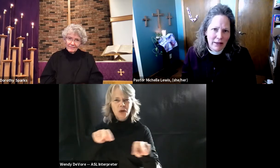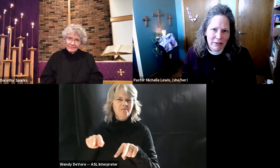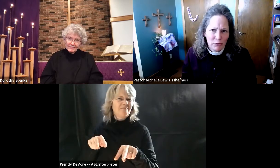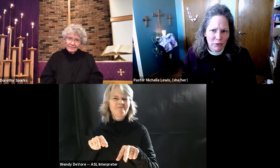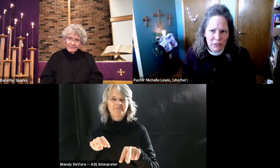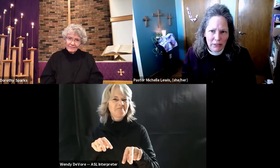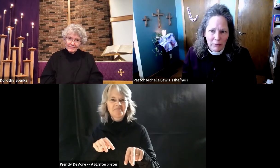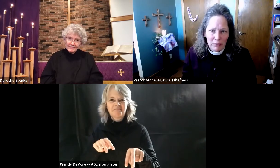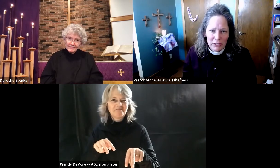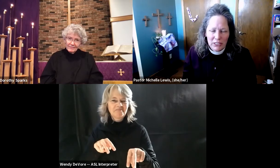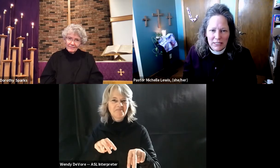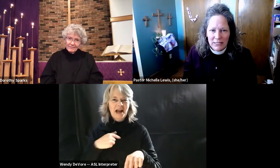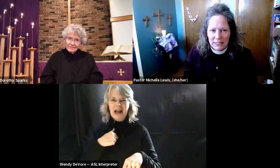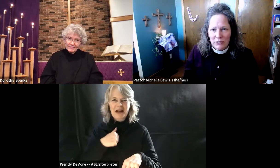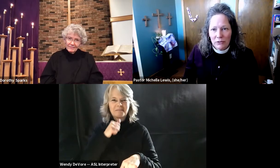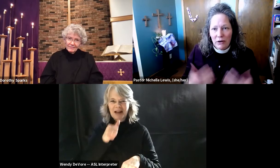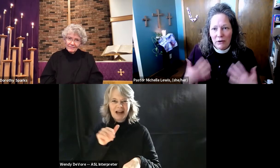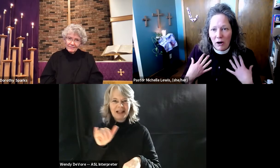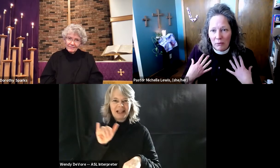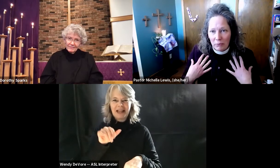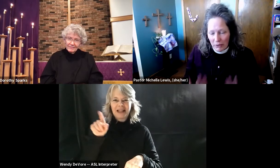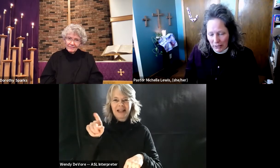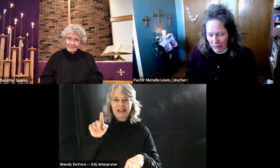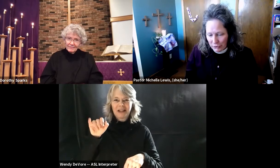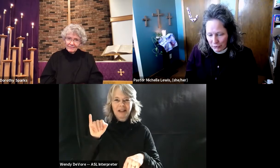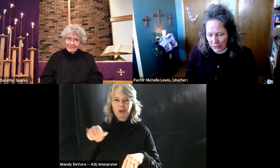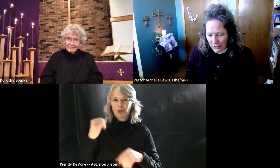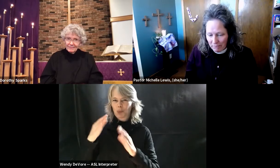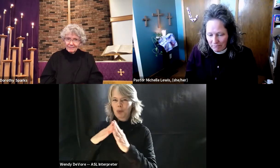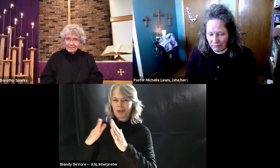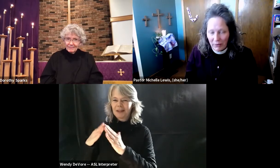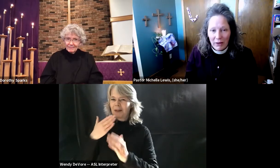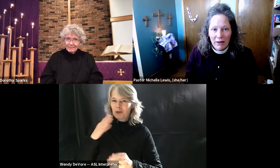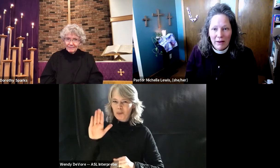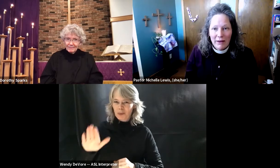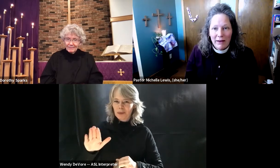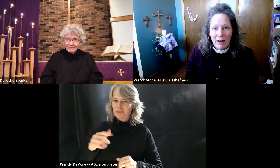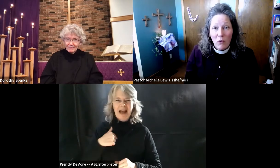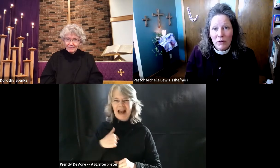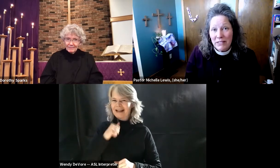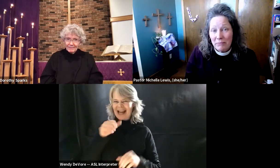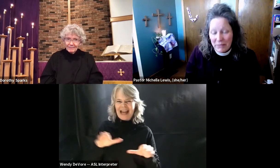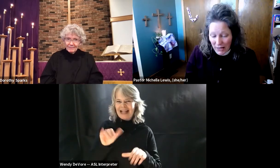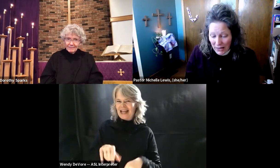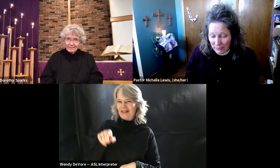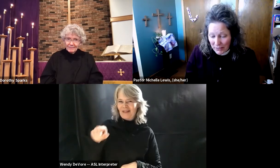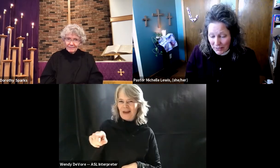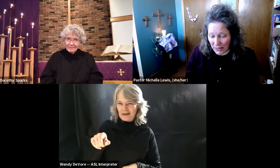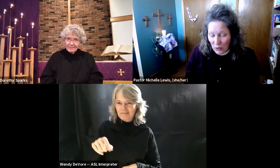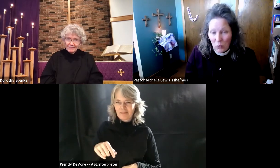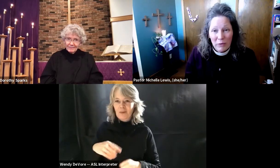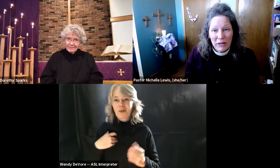like Jerusalem when Jesus is heartbroken about Jerusalem. Or